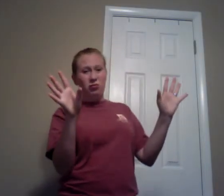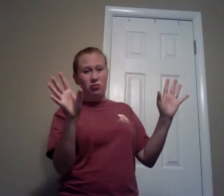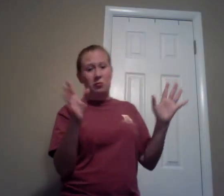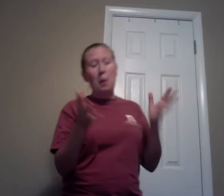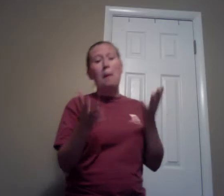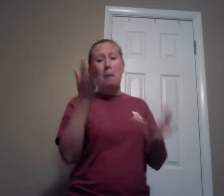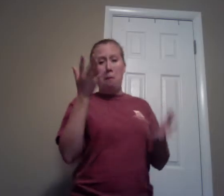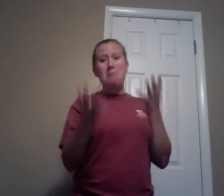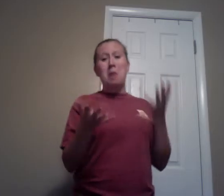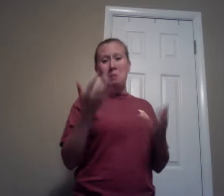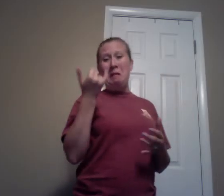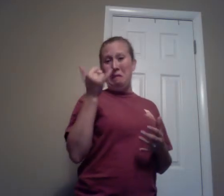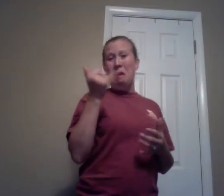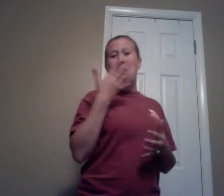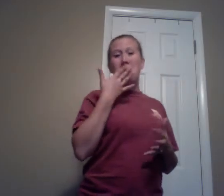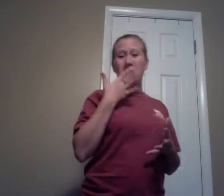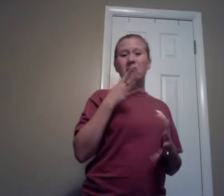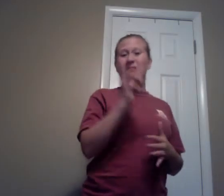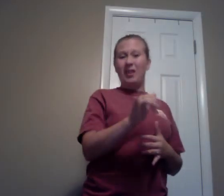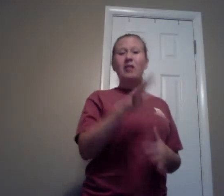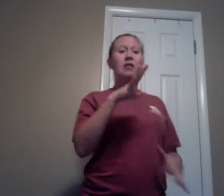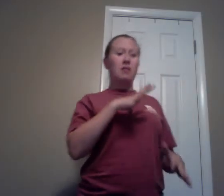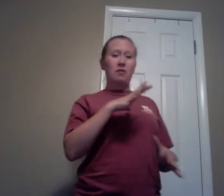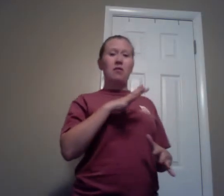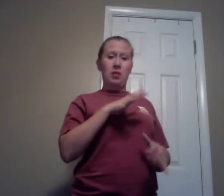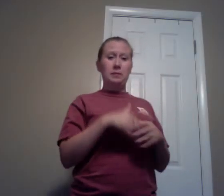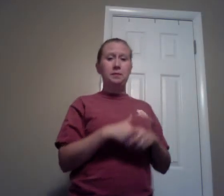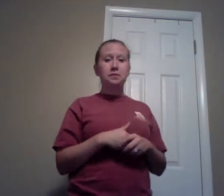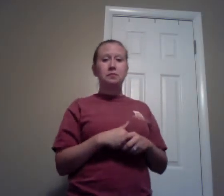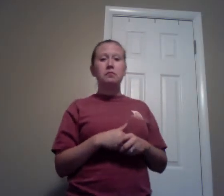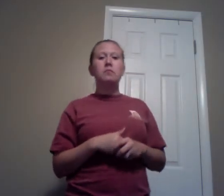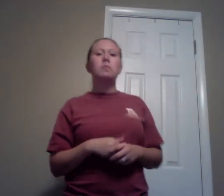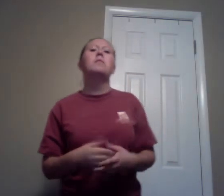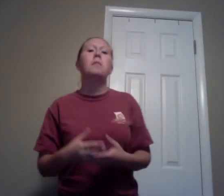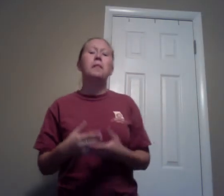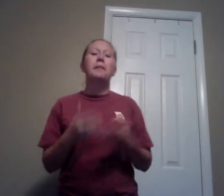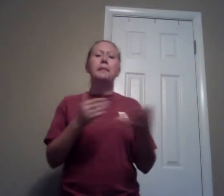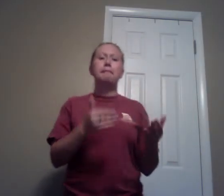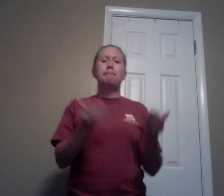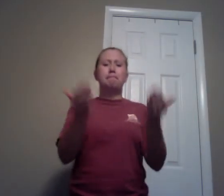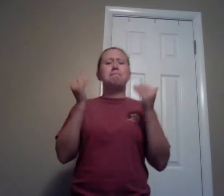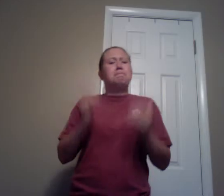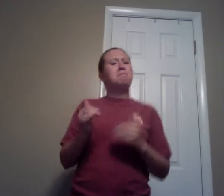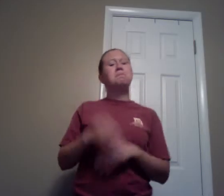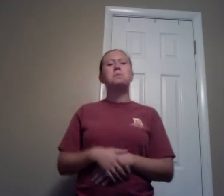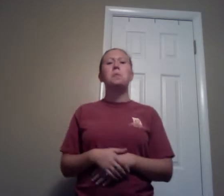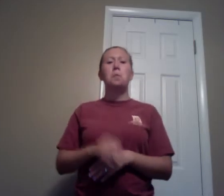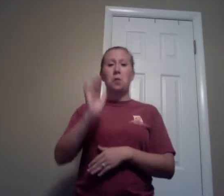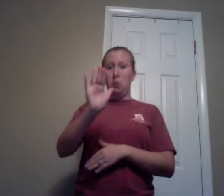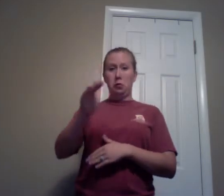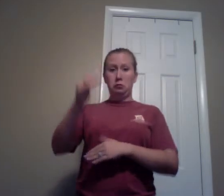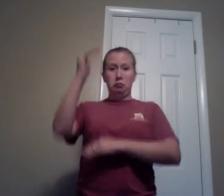taste of the liquid is to flavor it with a flavoring such as Crystal Light, which is available in any grocery